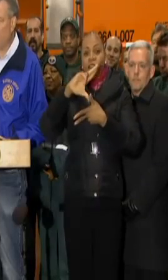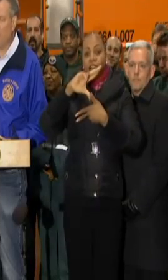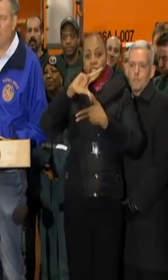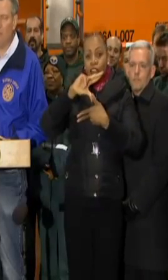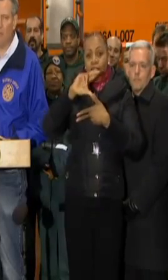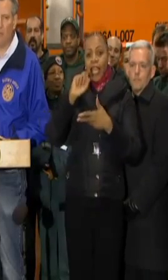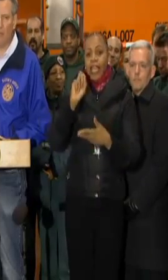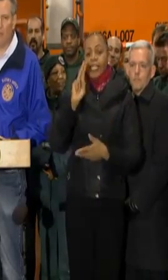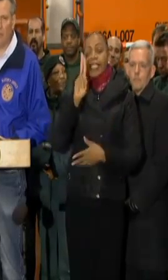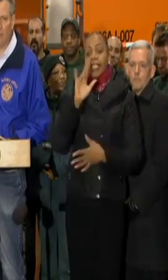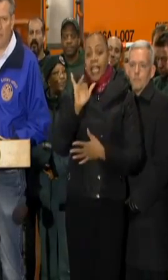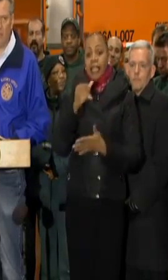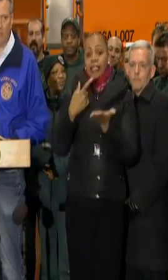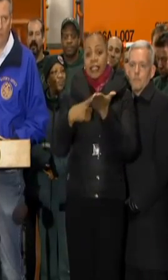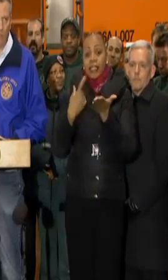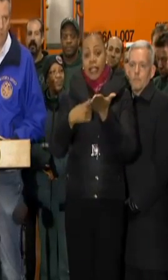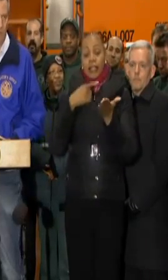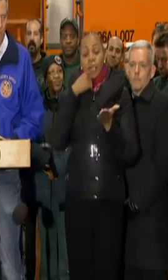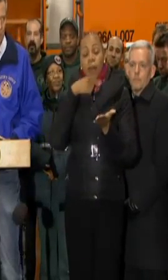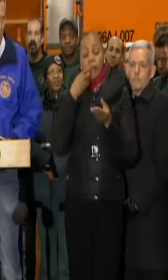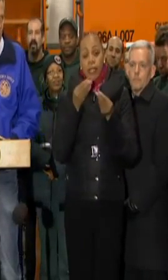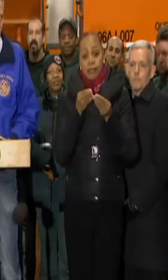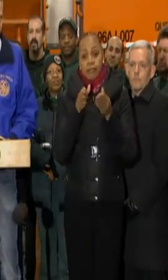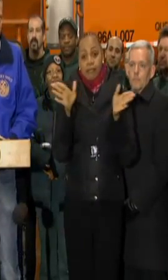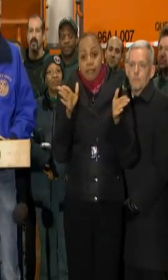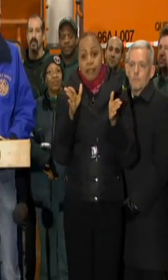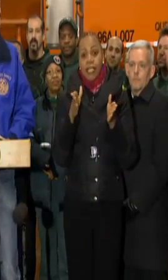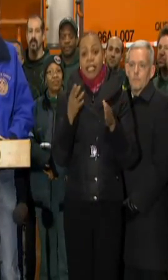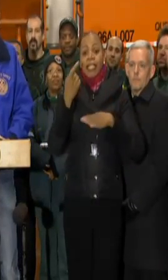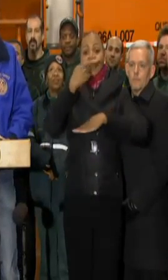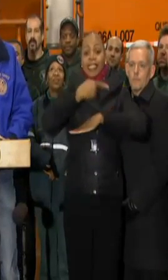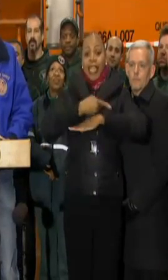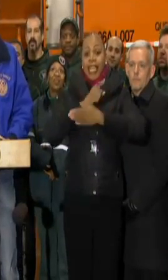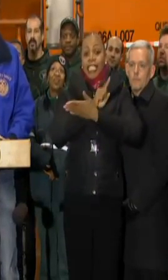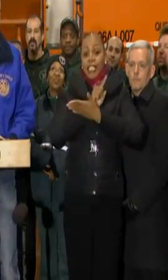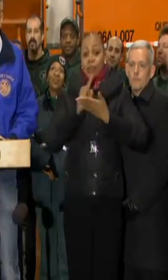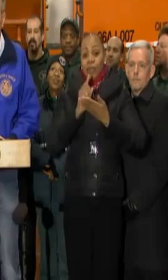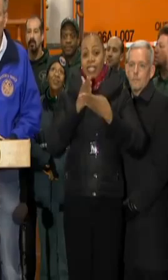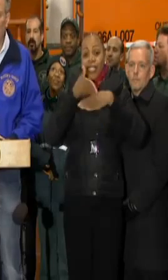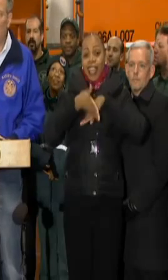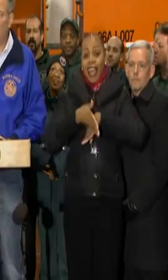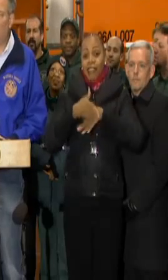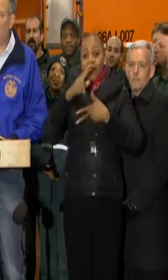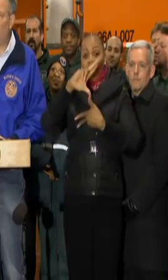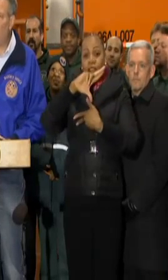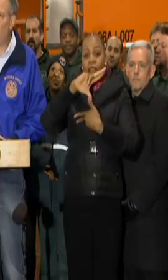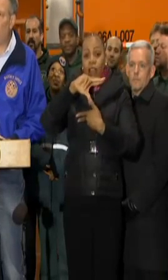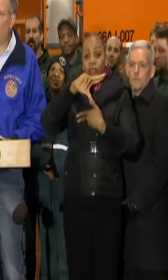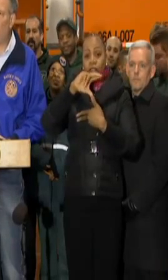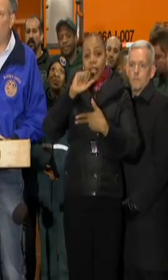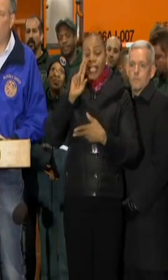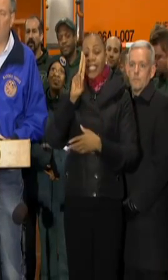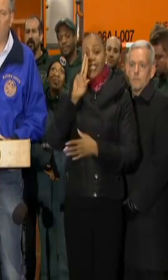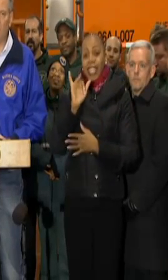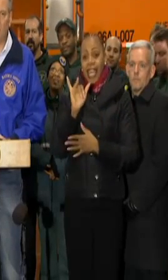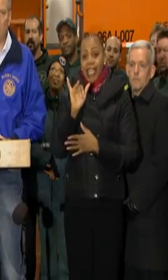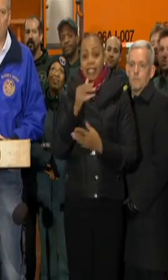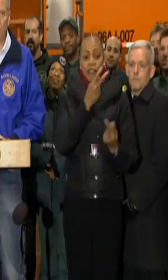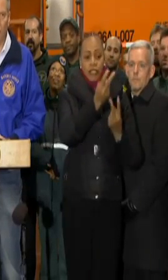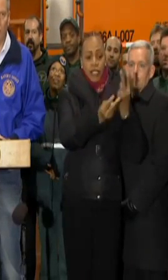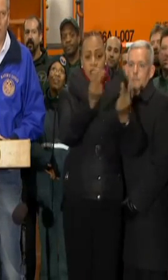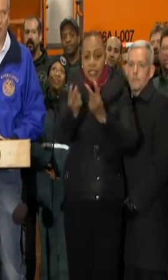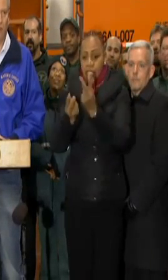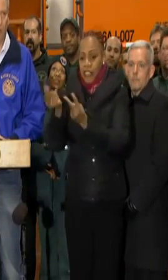publicly. In the days and weeks after Sandy, wherever I went all over the city, people who were affected by